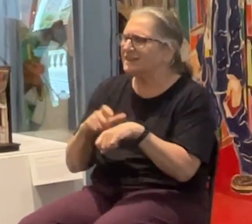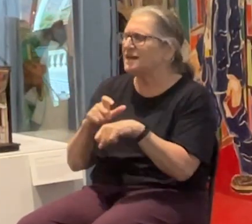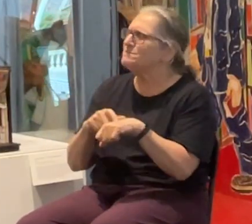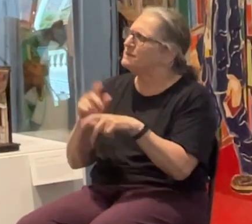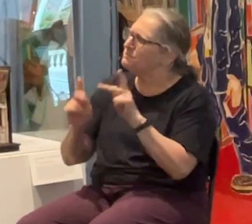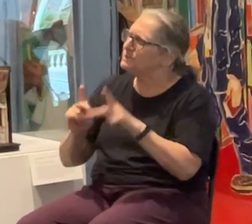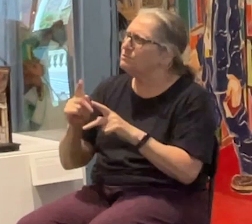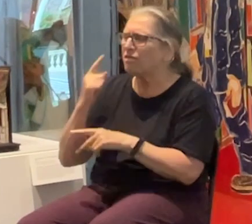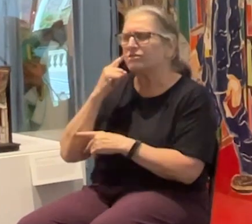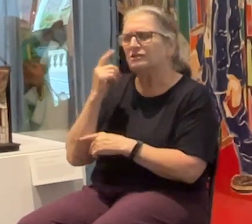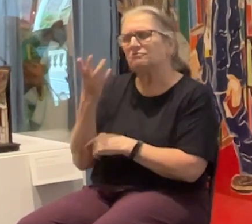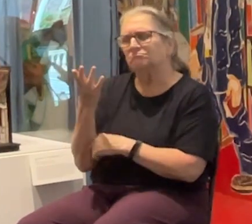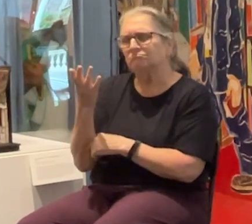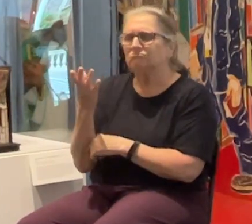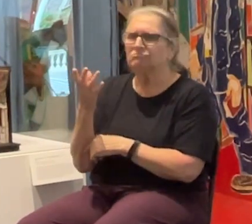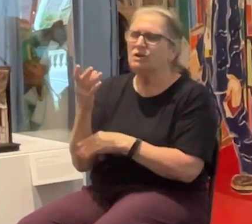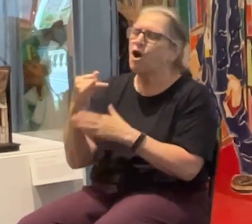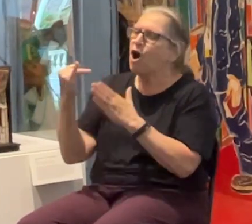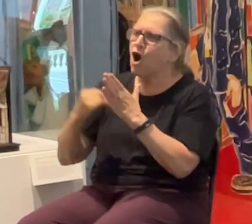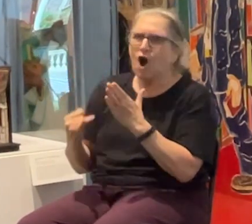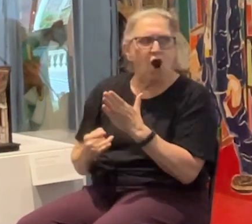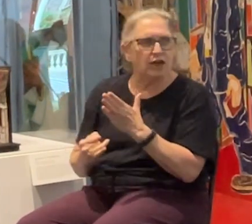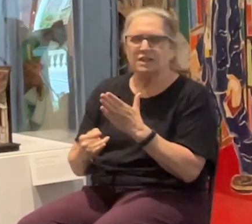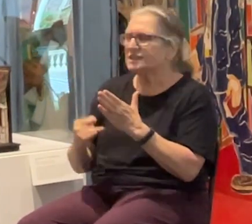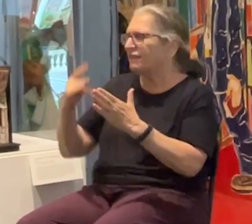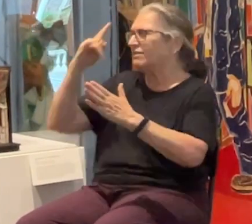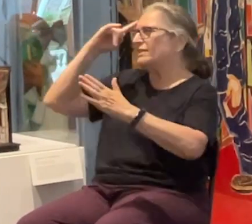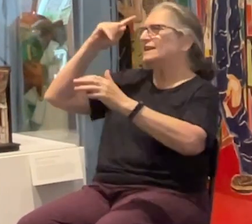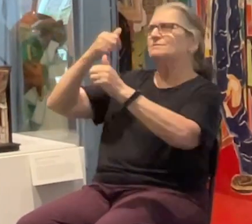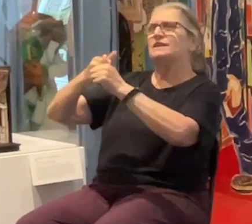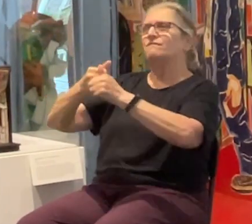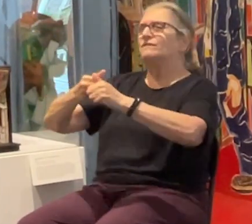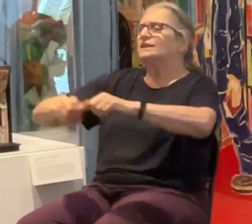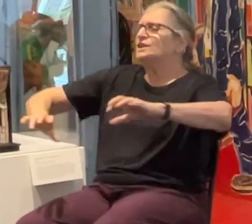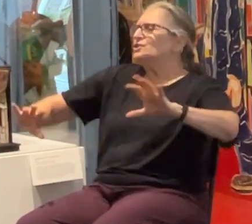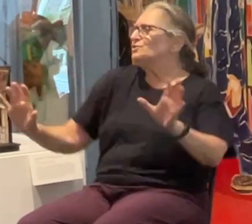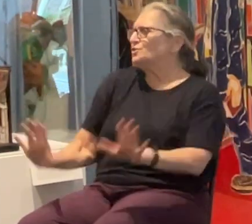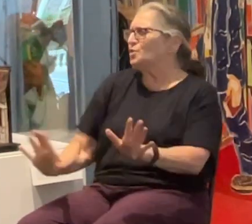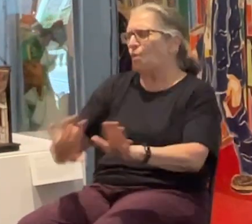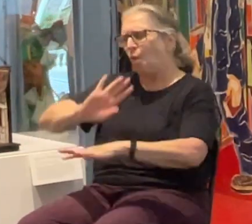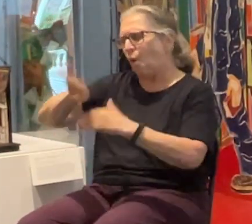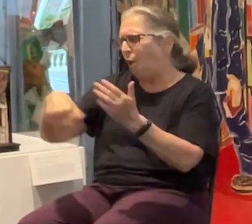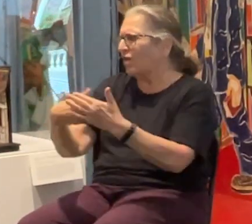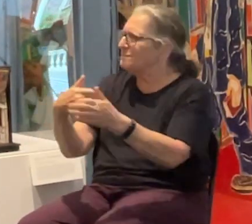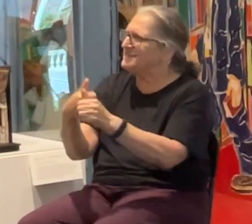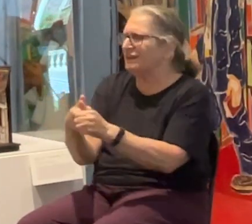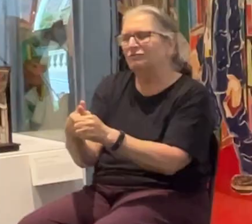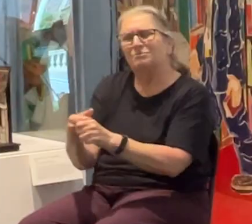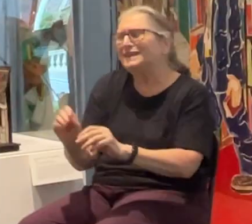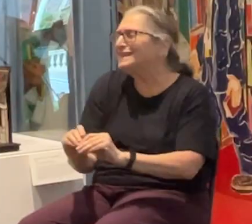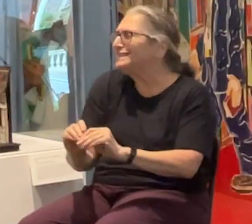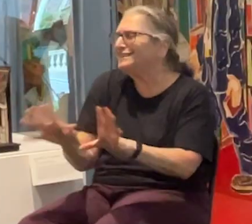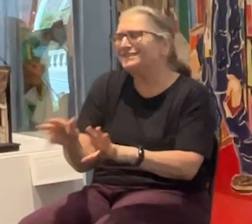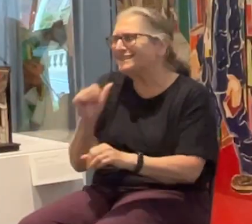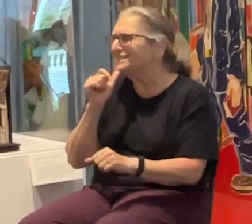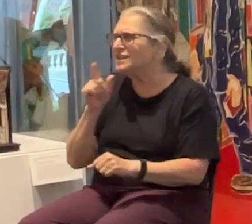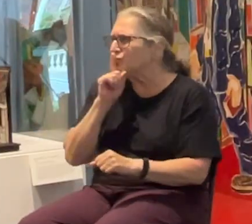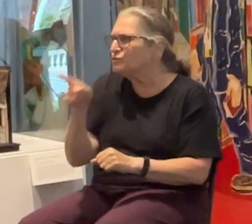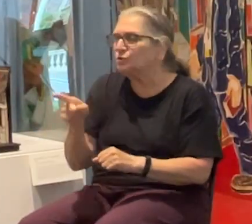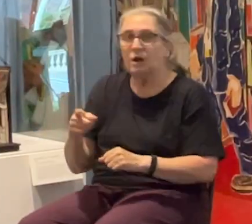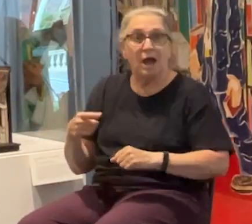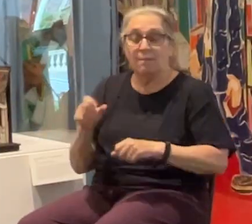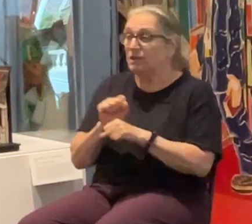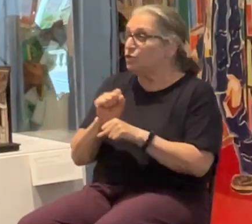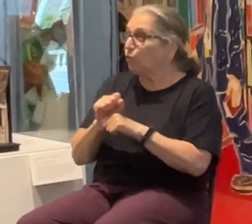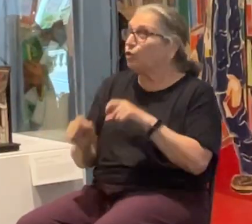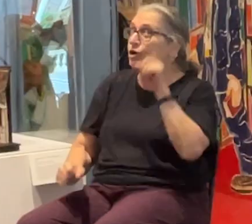an artist as, oh, the artist like made the whole thing themselves, but clearly that's not always true. You know, we have, you know, the woodwork in our mansion was made